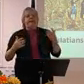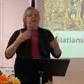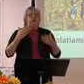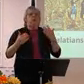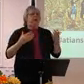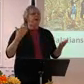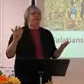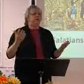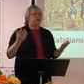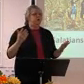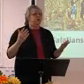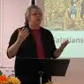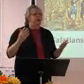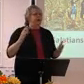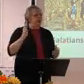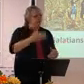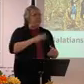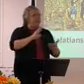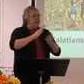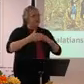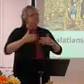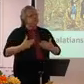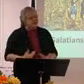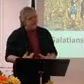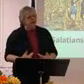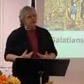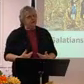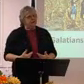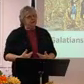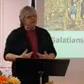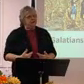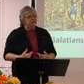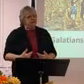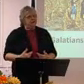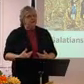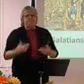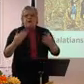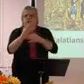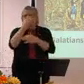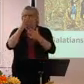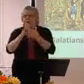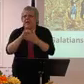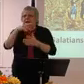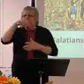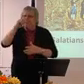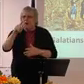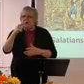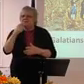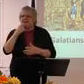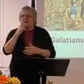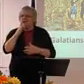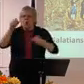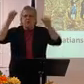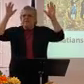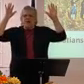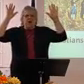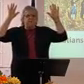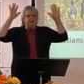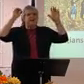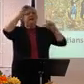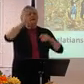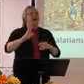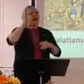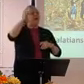whatever. And so, we do get tired. But in that, Paul reminds, don't give up. God